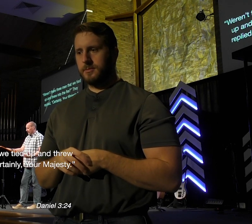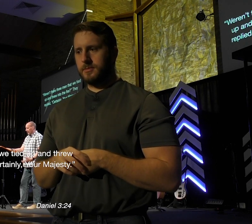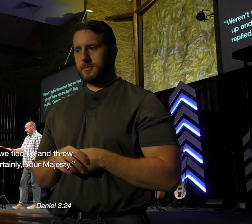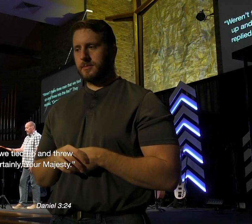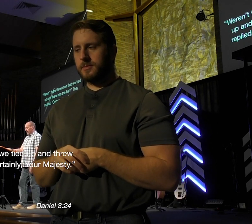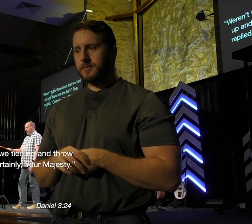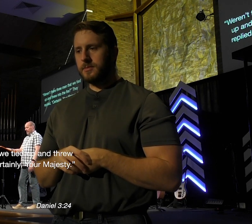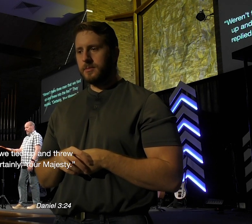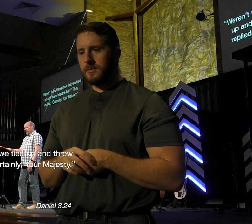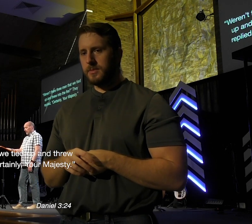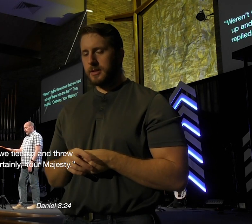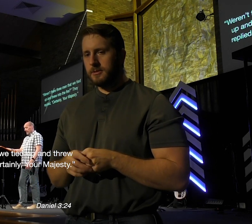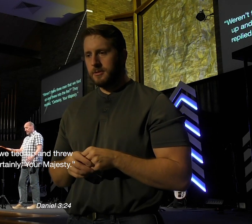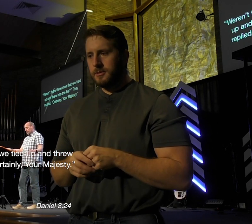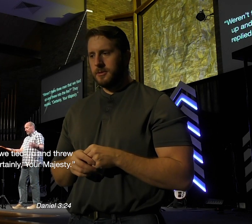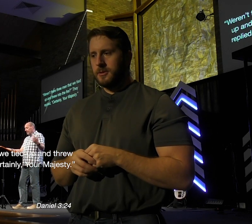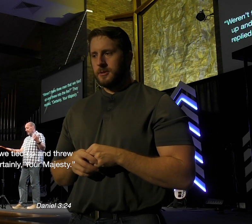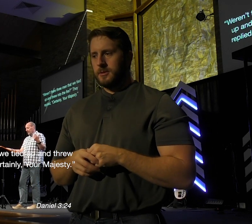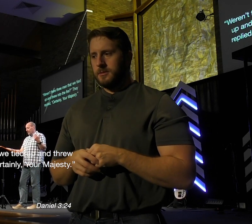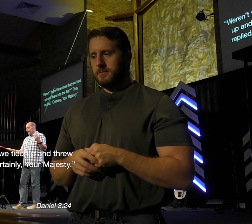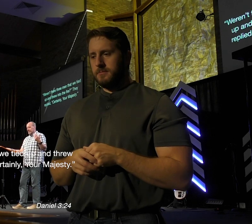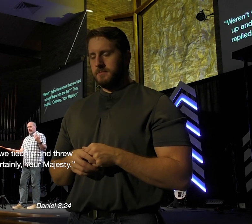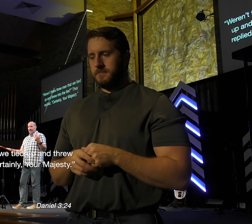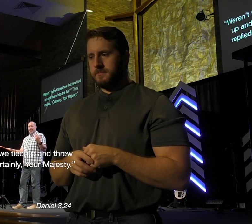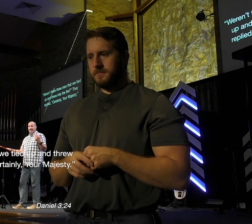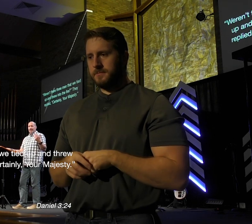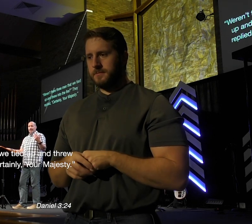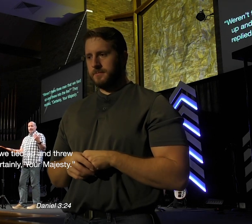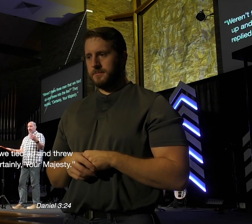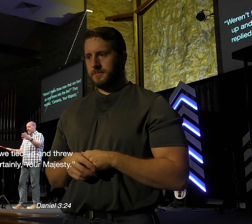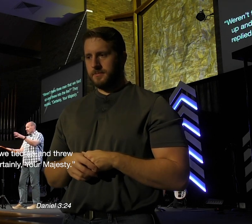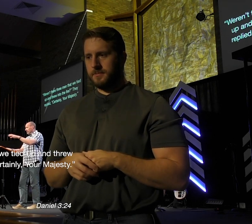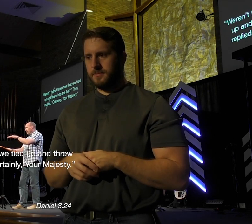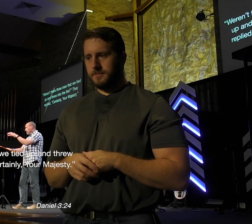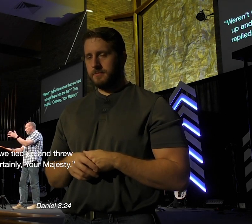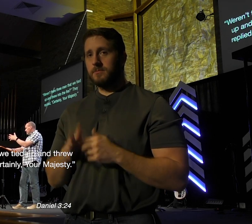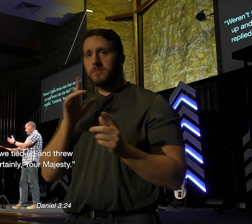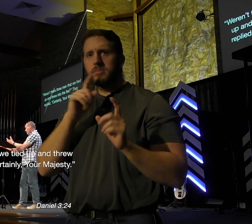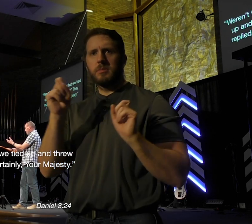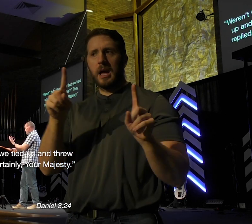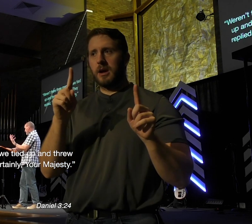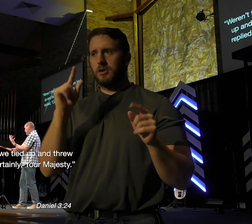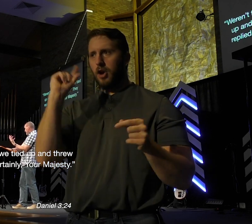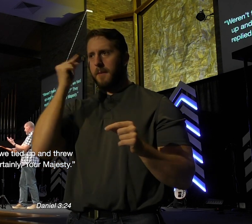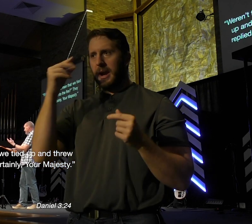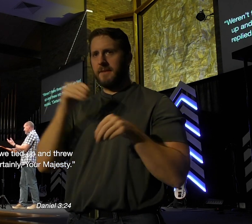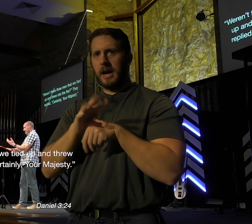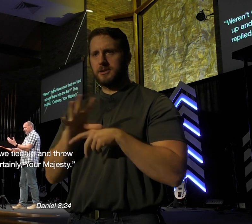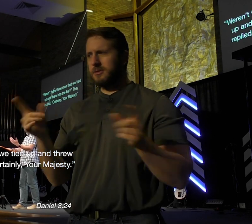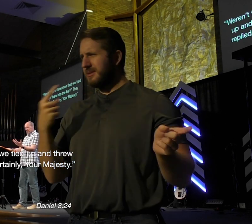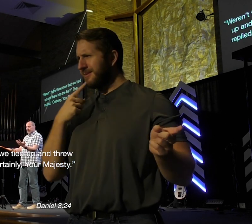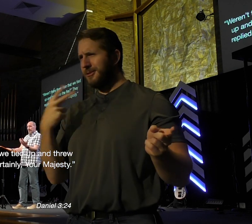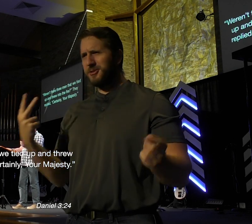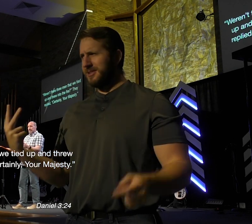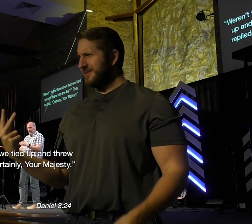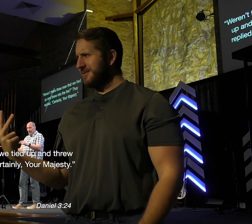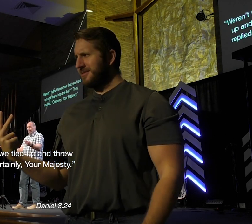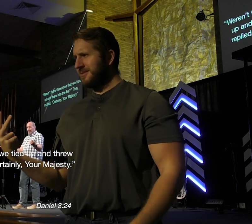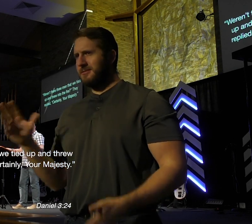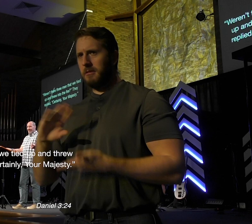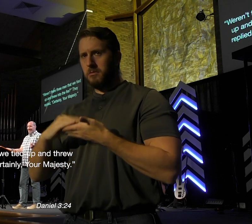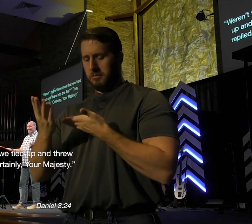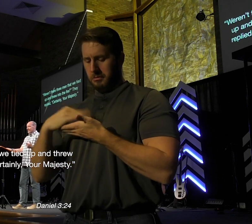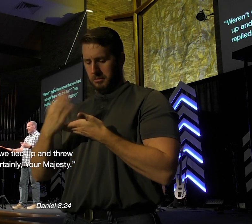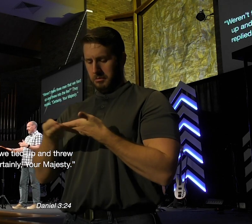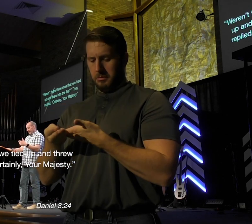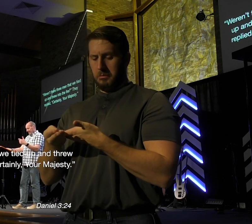threw into the fire?' They replied, 'Certainly, Your Majesty.'" So he asked all the government advisors, like, "Weren't there three guys? Like, check the clipboards. Yeah, there were